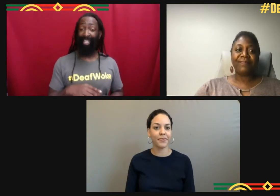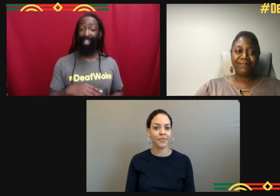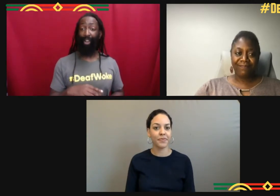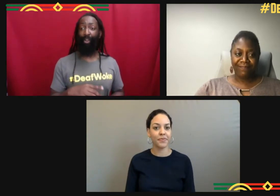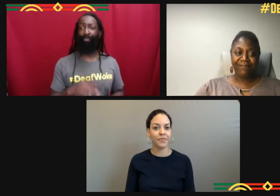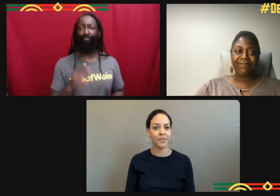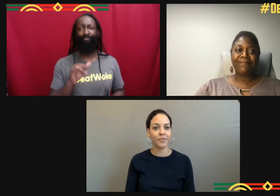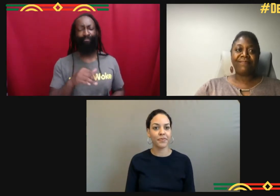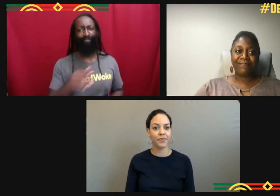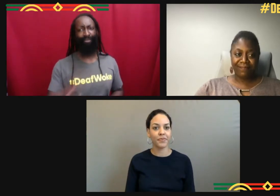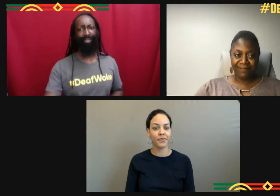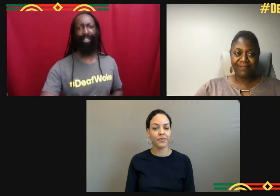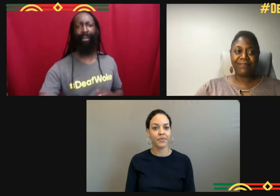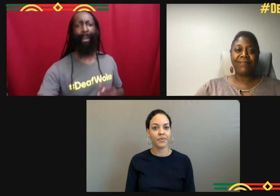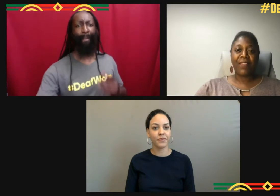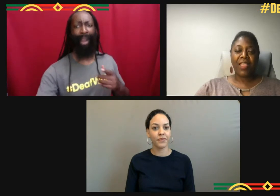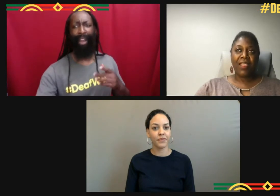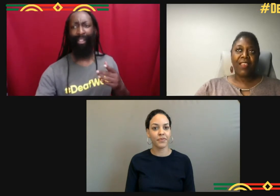And growth is a blessing.